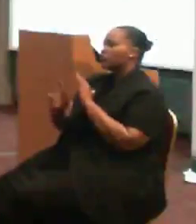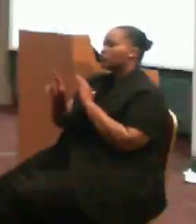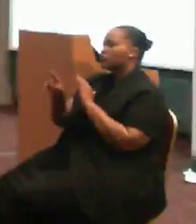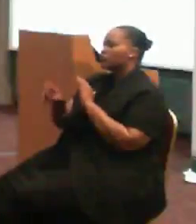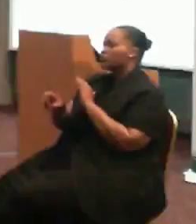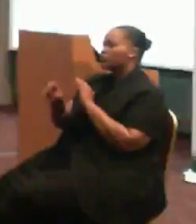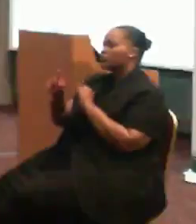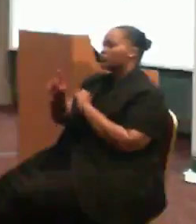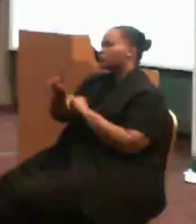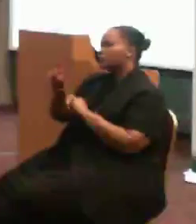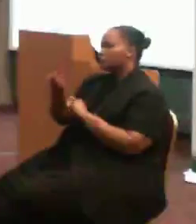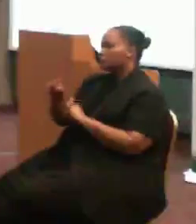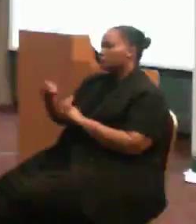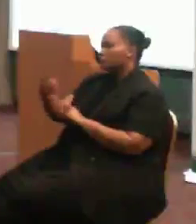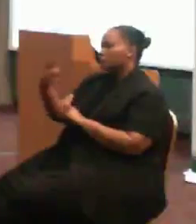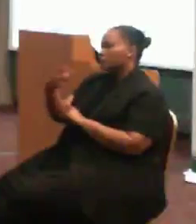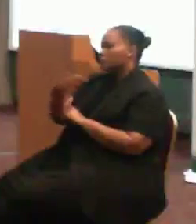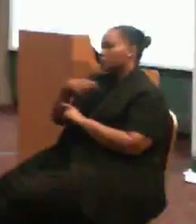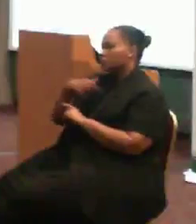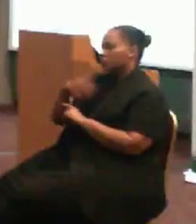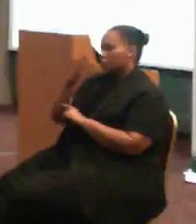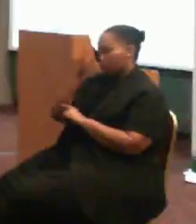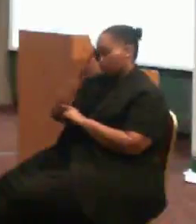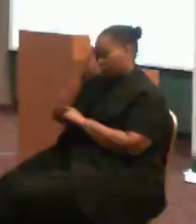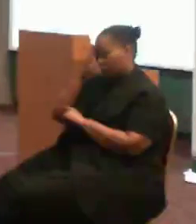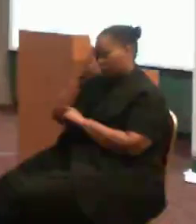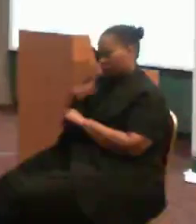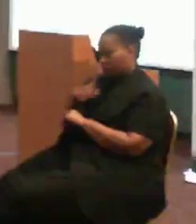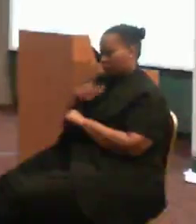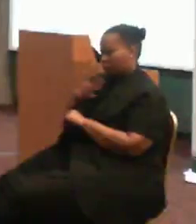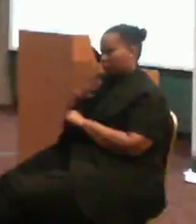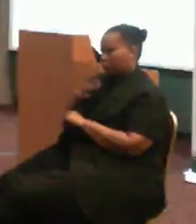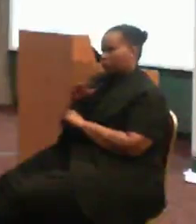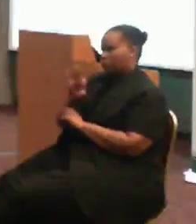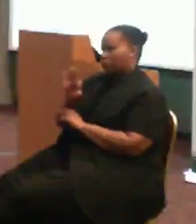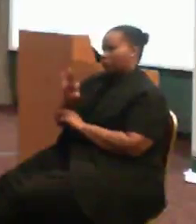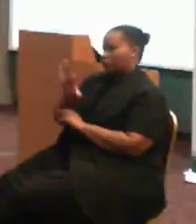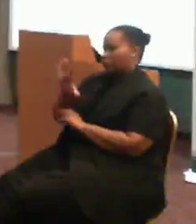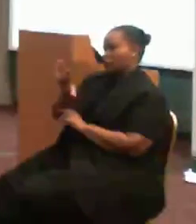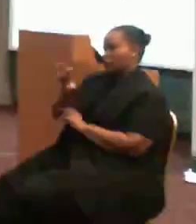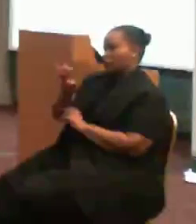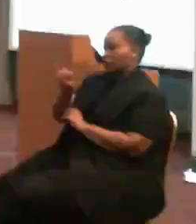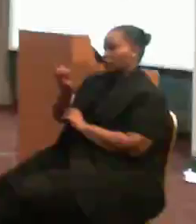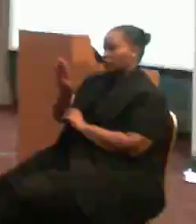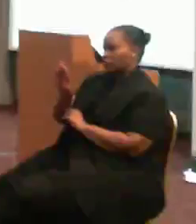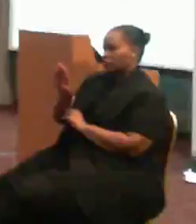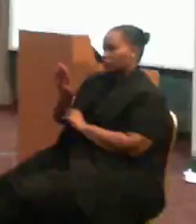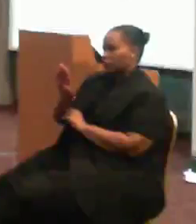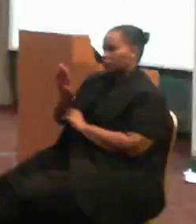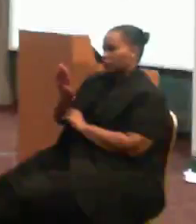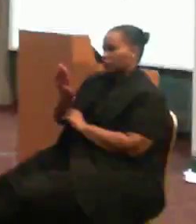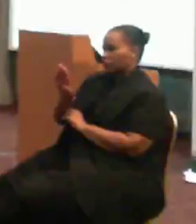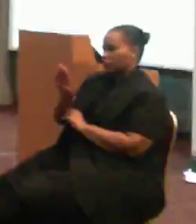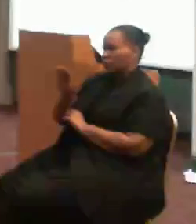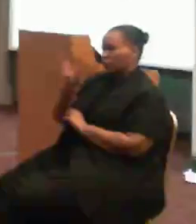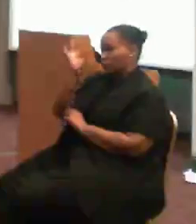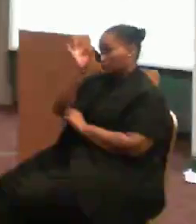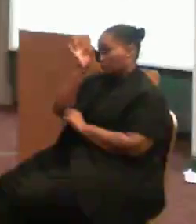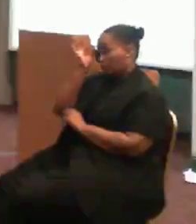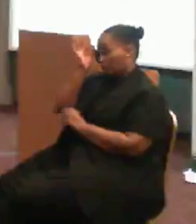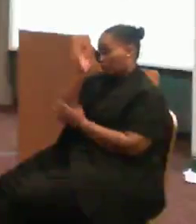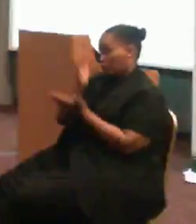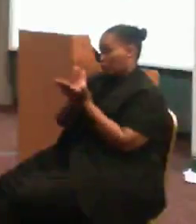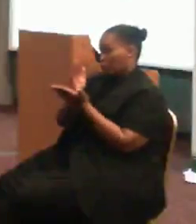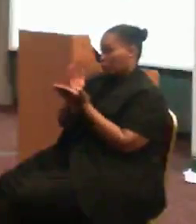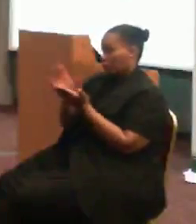that I'm asking is, should that 50 billion government guarantee not be looked at as